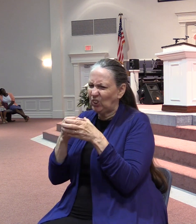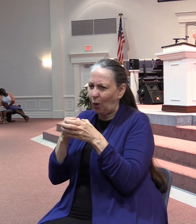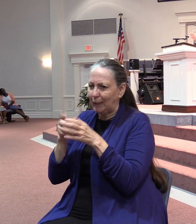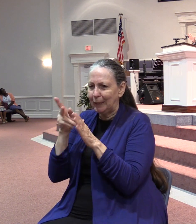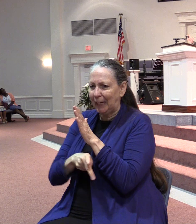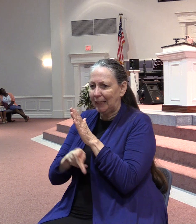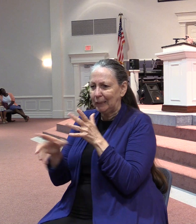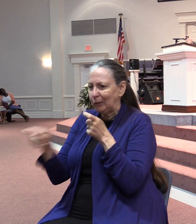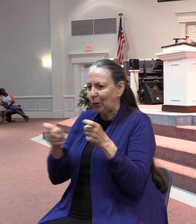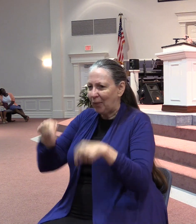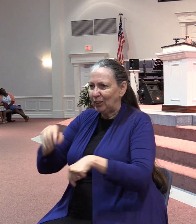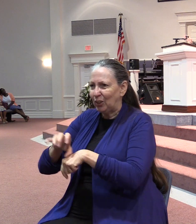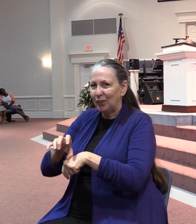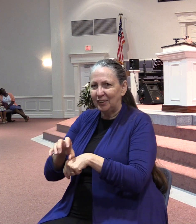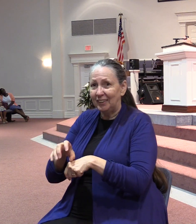kill, control.